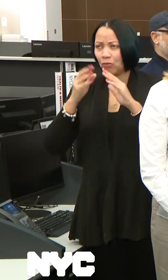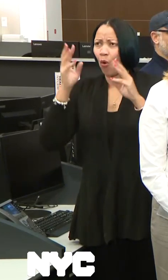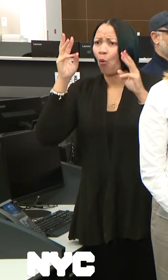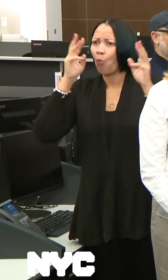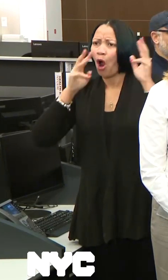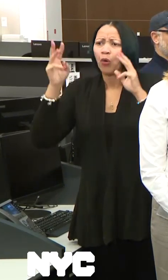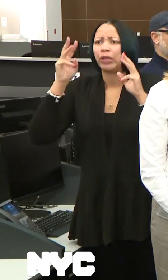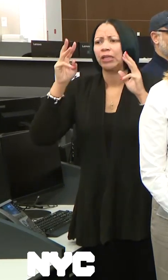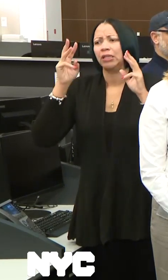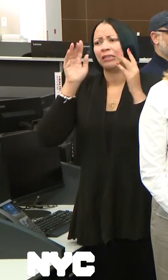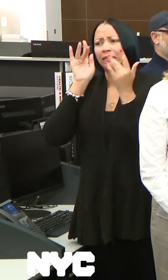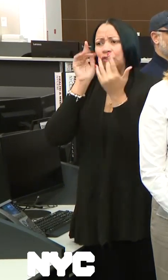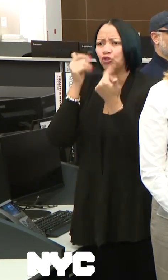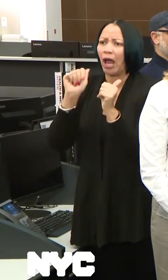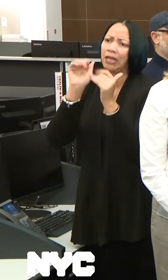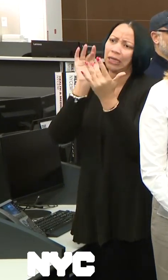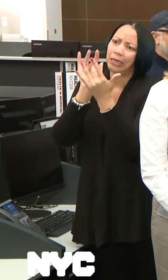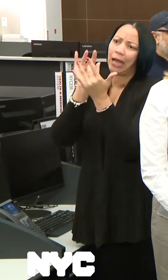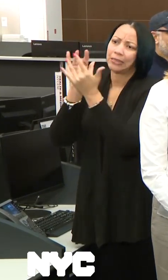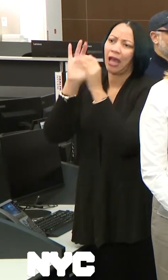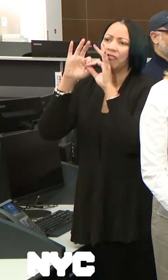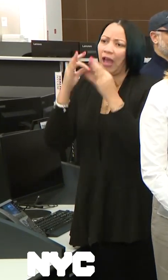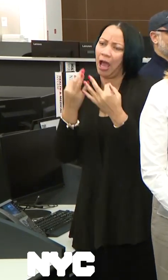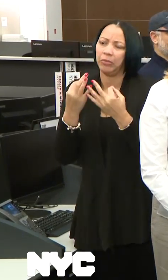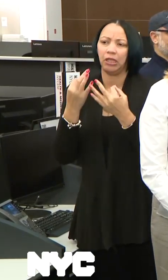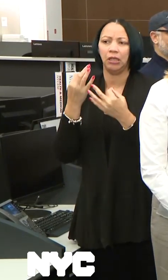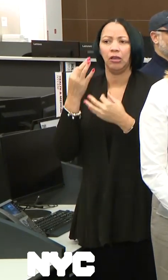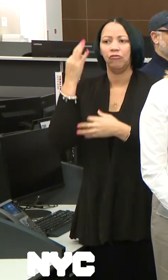loved ones, worried about what the future brings for Puerto Rico.